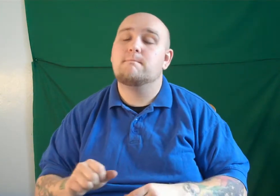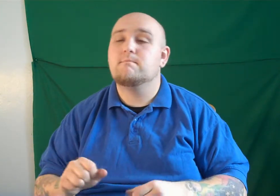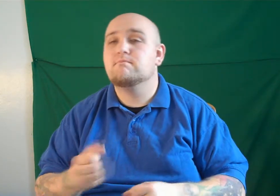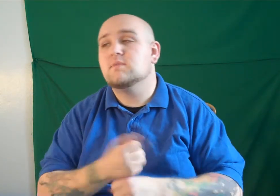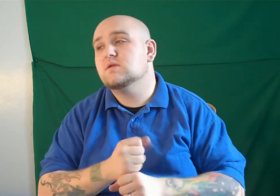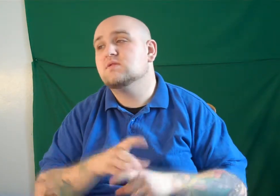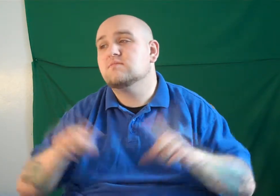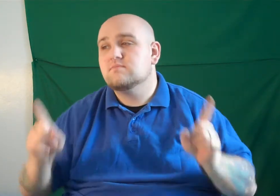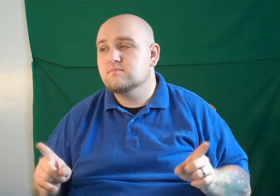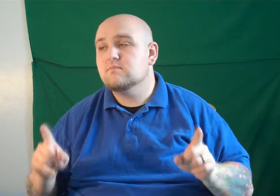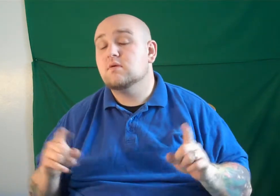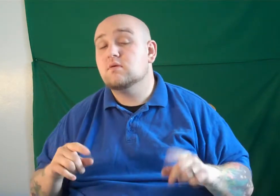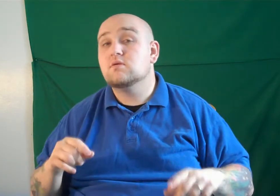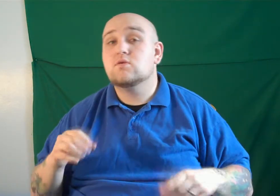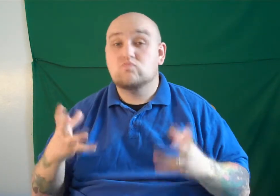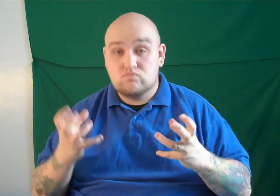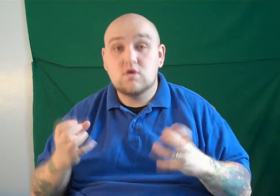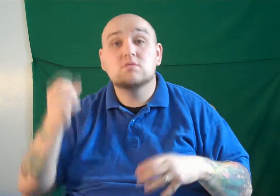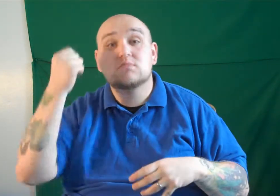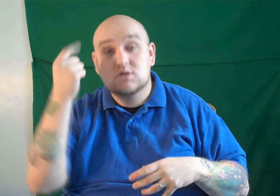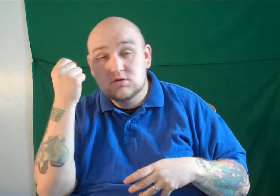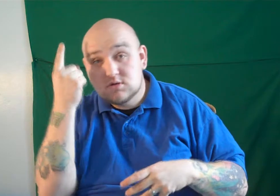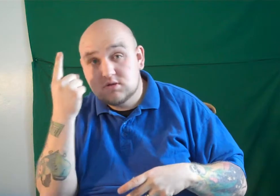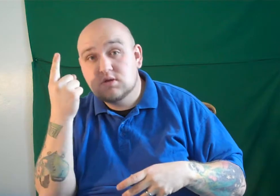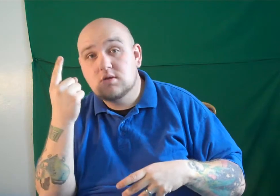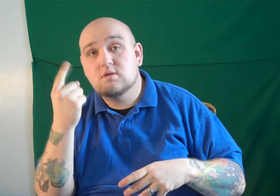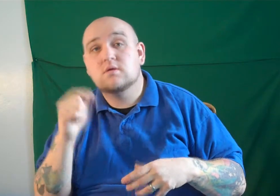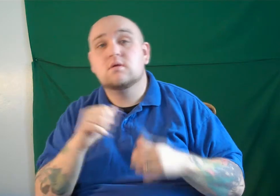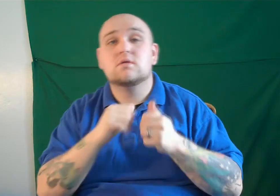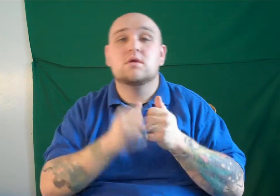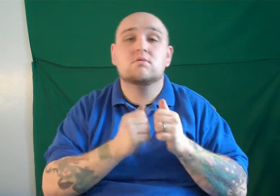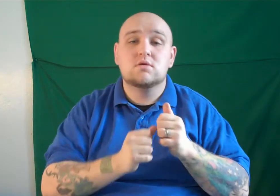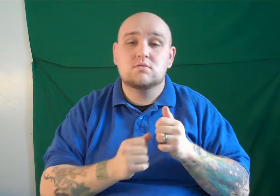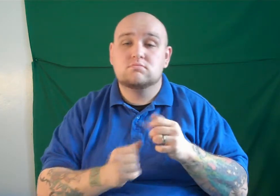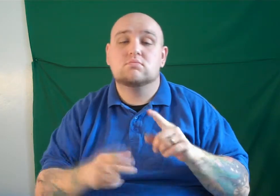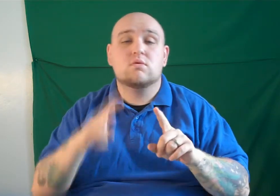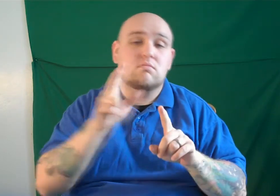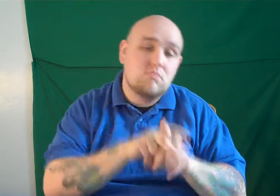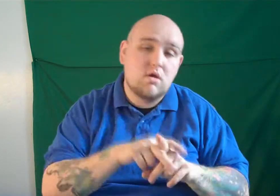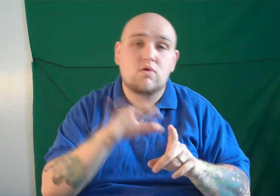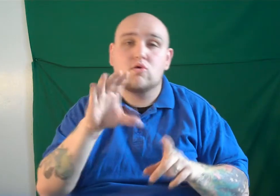to understand how to appropriately apply the Code of Professional Conduct, or appropriately